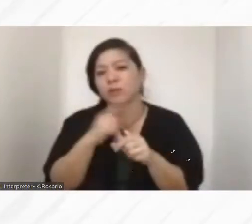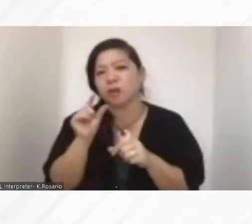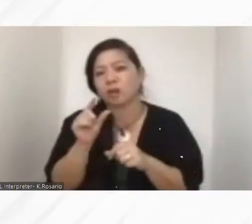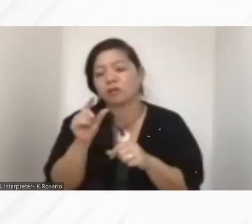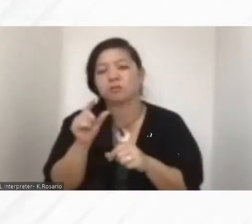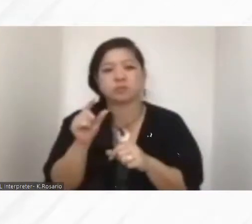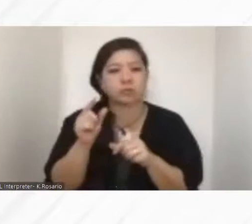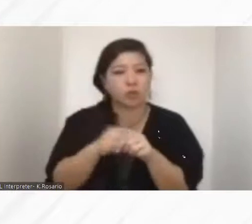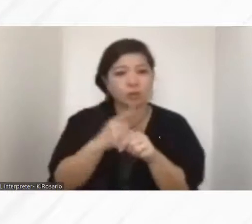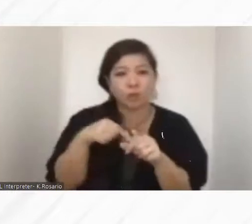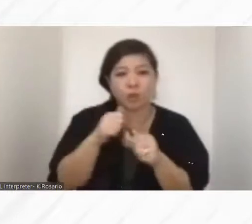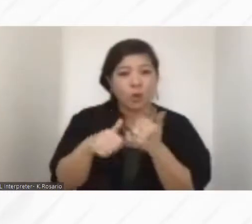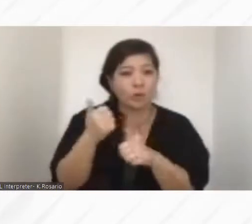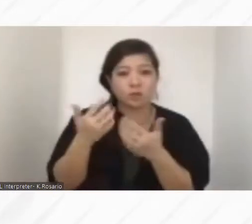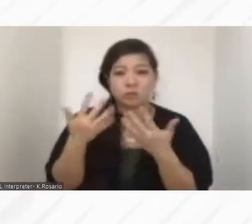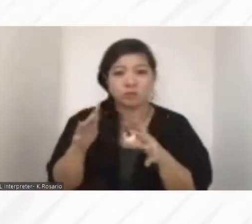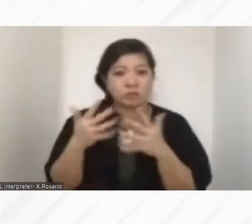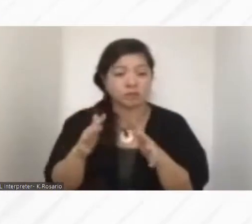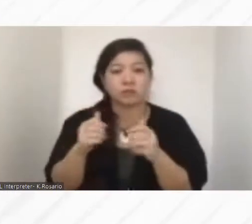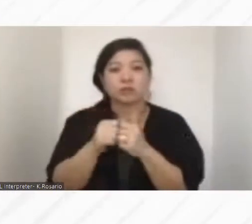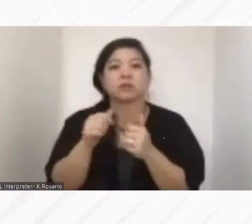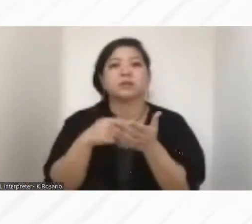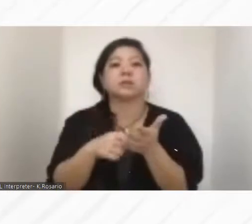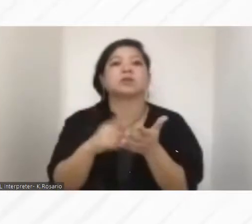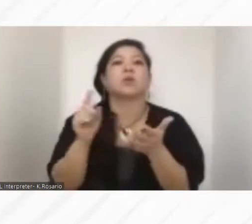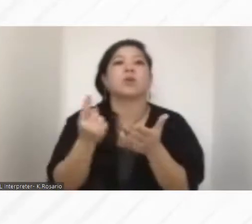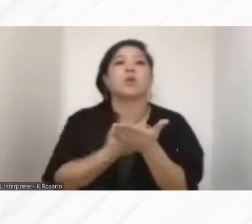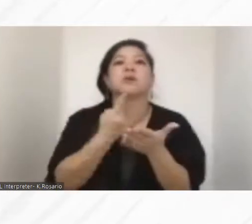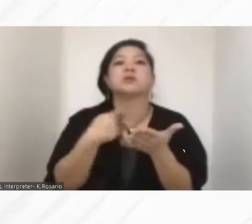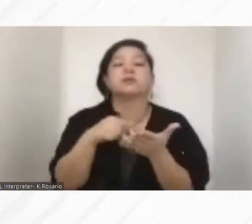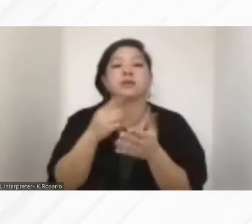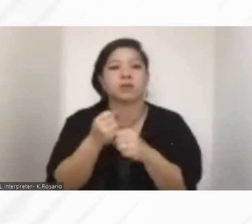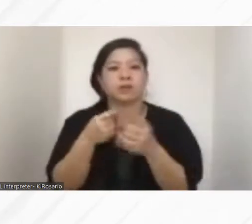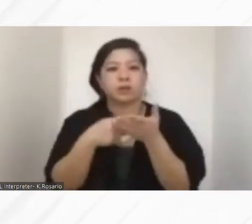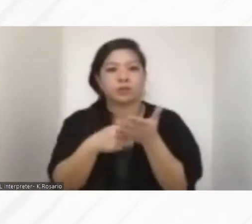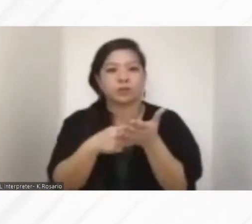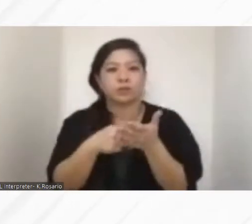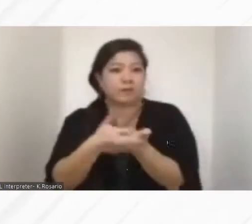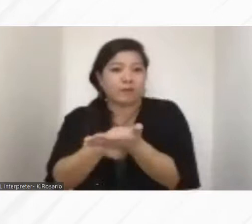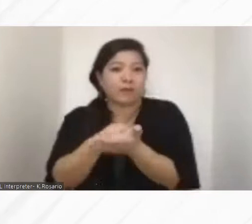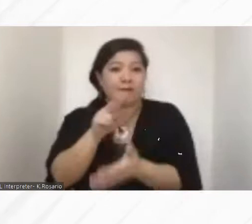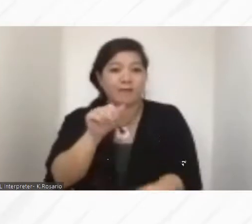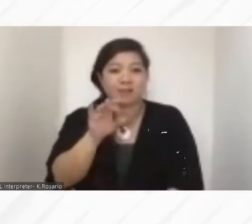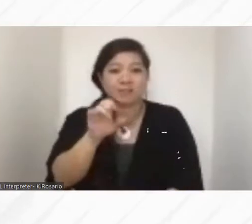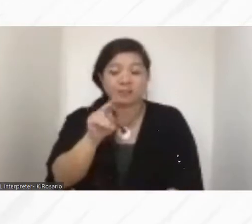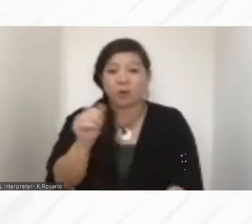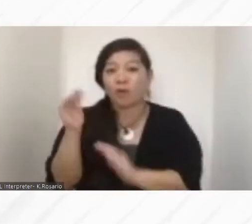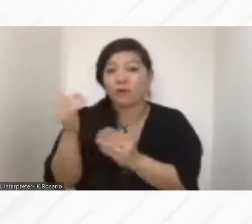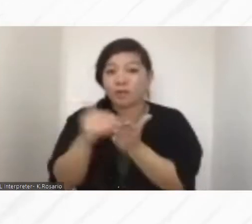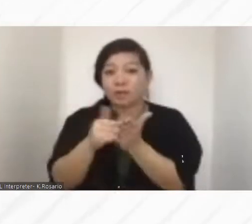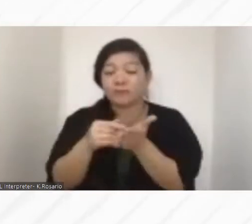are almost to the finish line. Once we get to the distribution of a vaccine, which will again hopefully be by the end of this